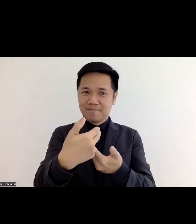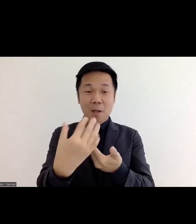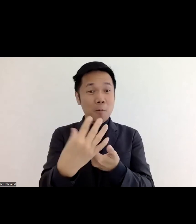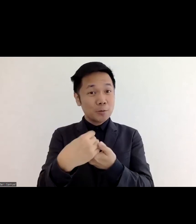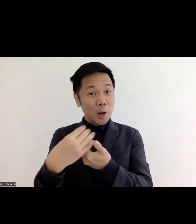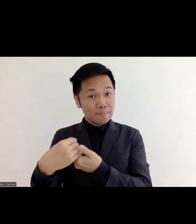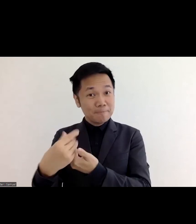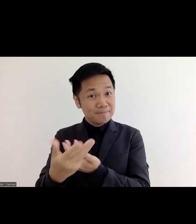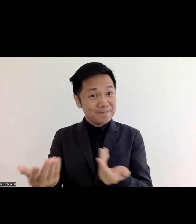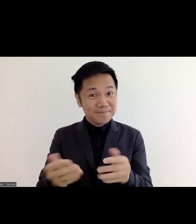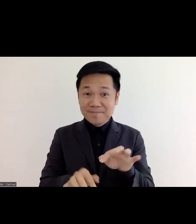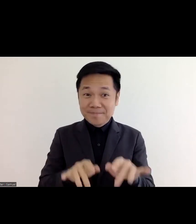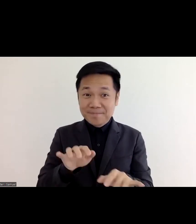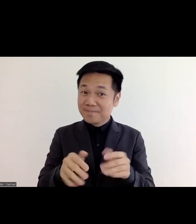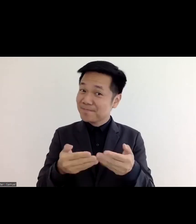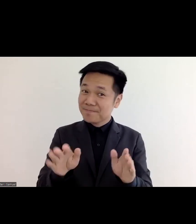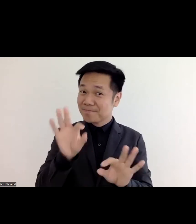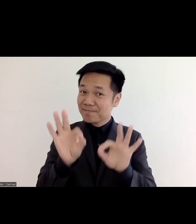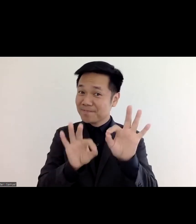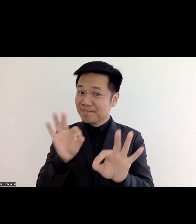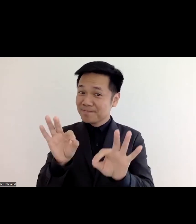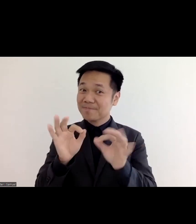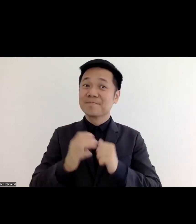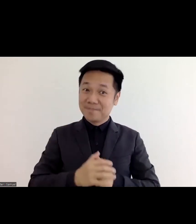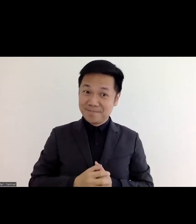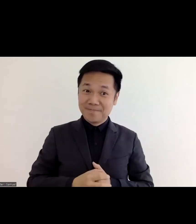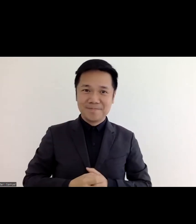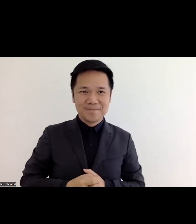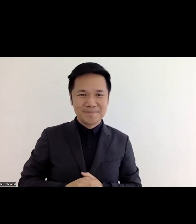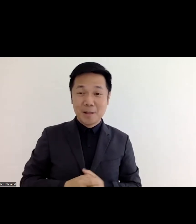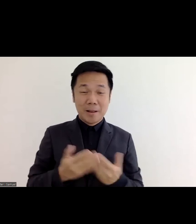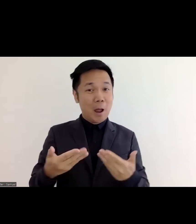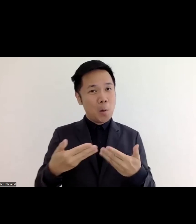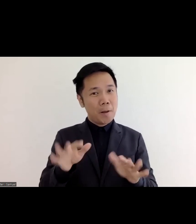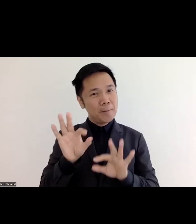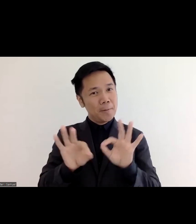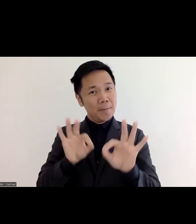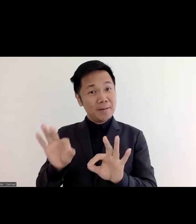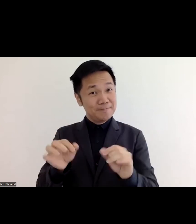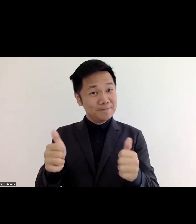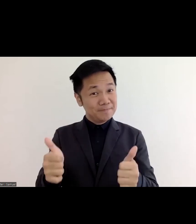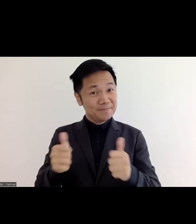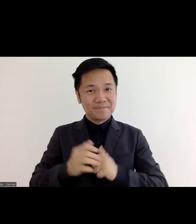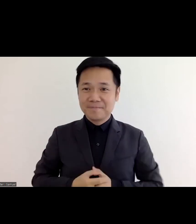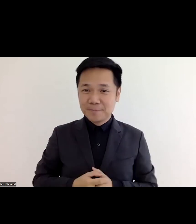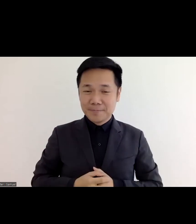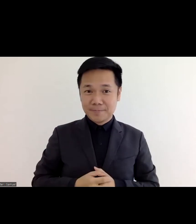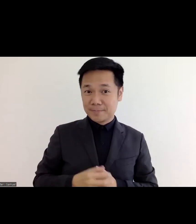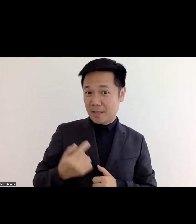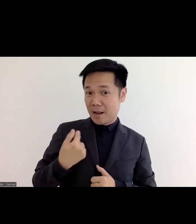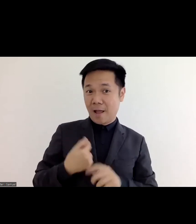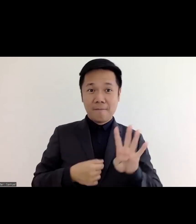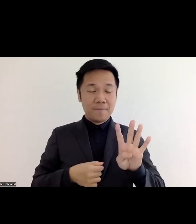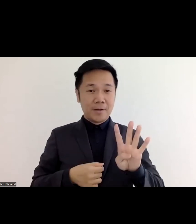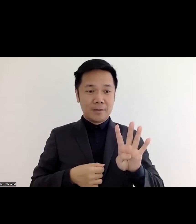open discussion. We will start the open discussion now. It was for 25 minutes, but